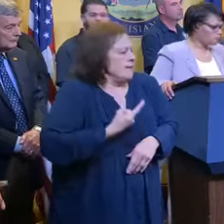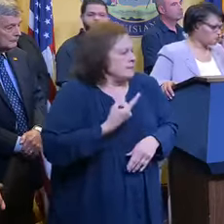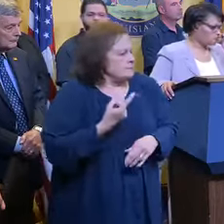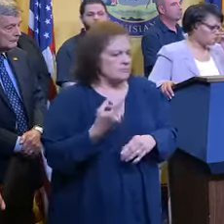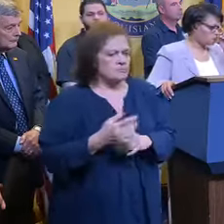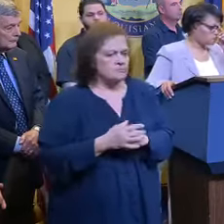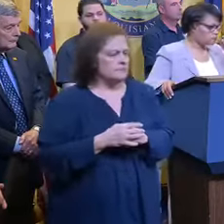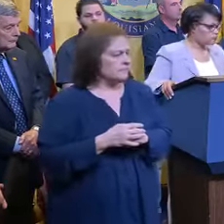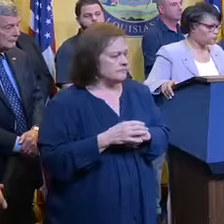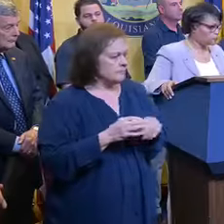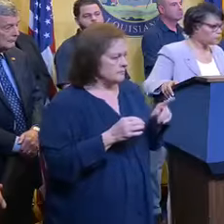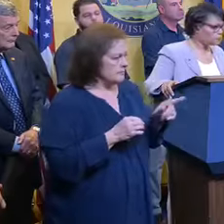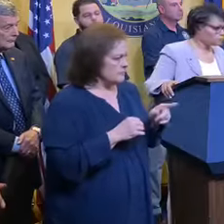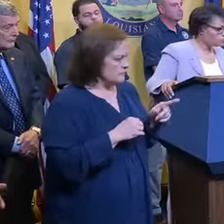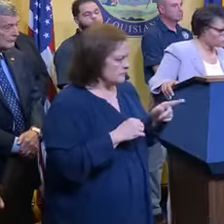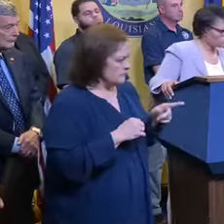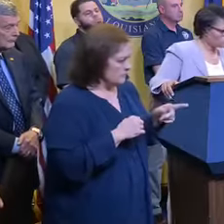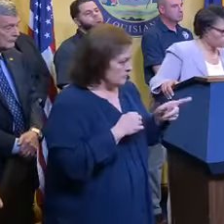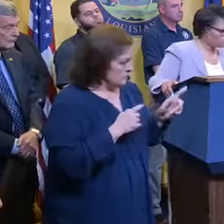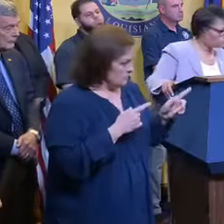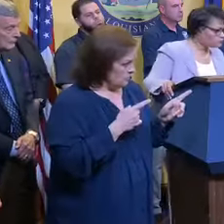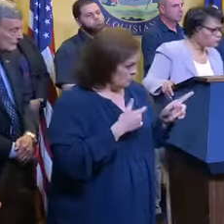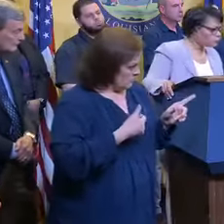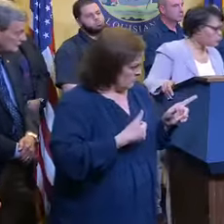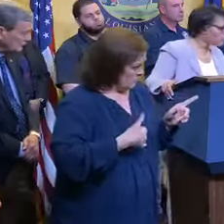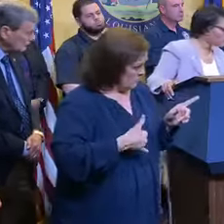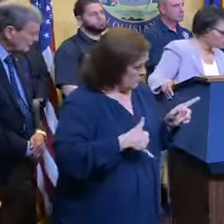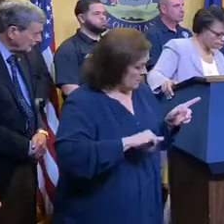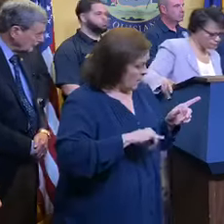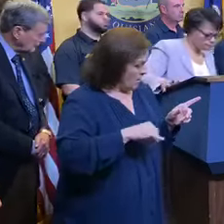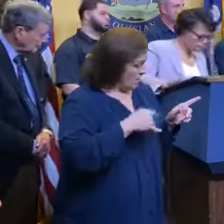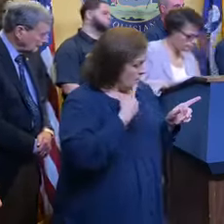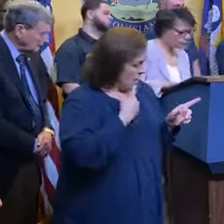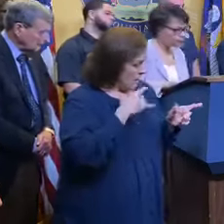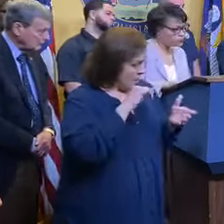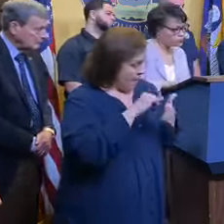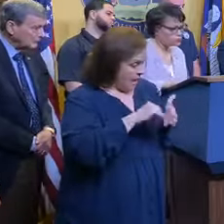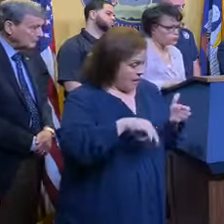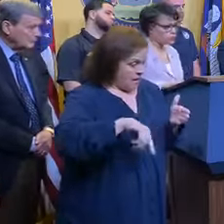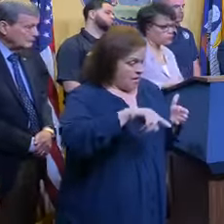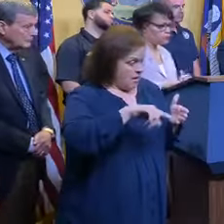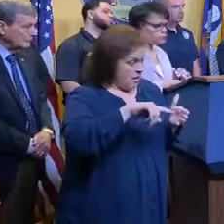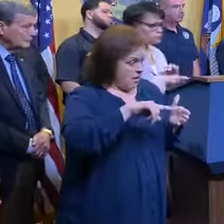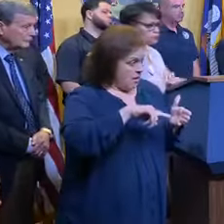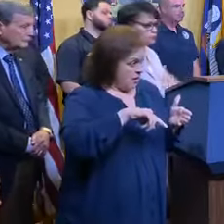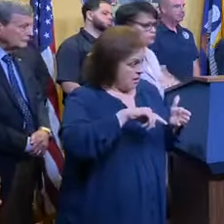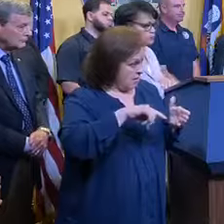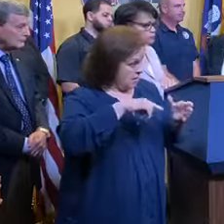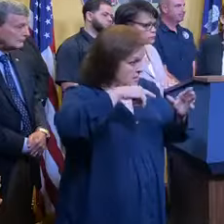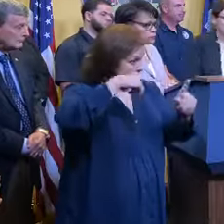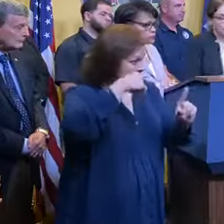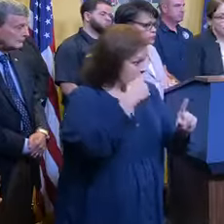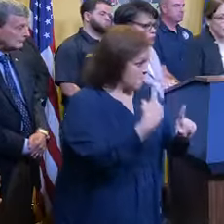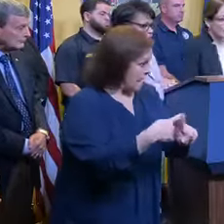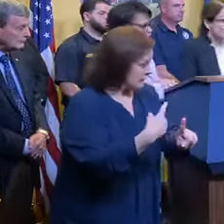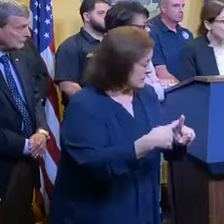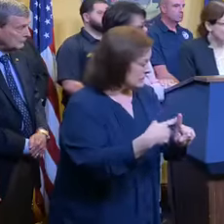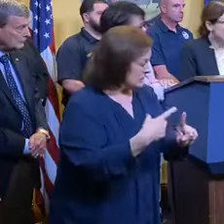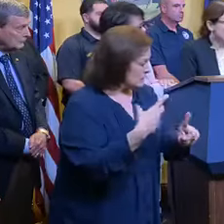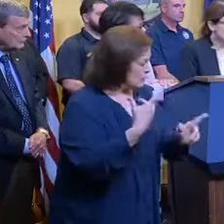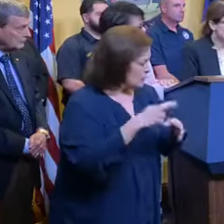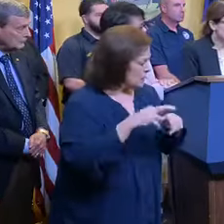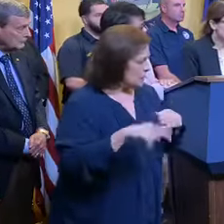WWL. Dr. Avegno, are the cases all still presumptive positive at this point, or are any officially positive from the CDC? I